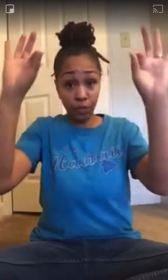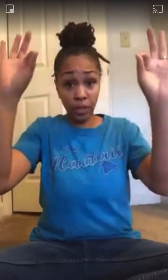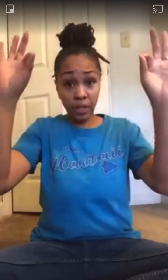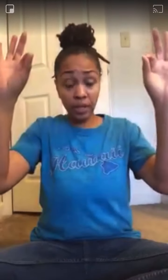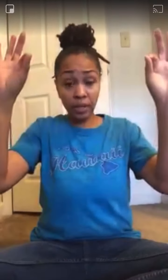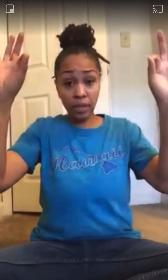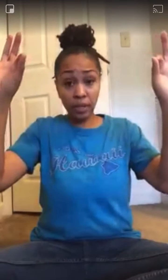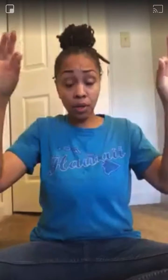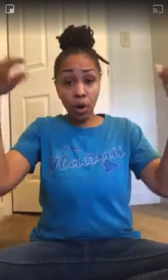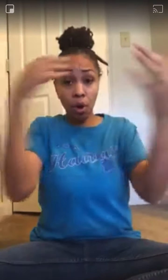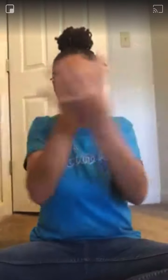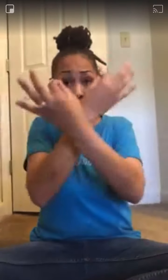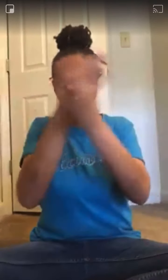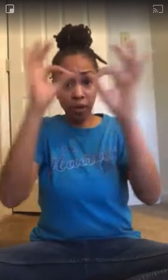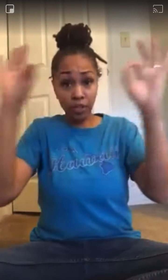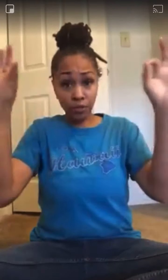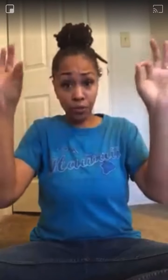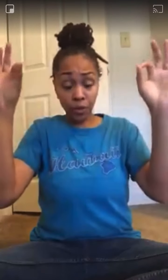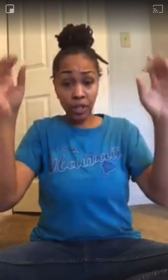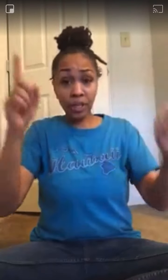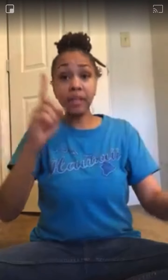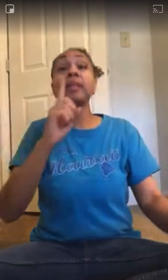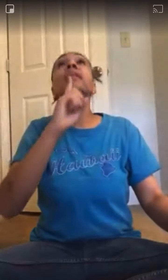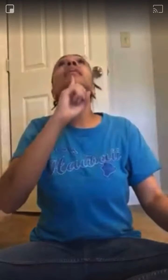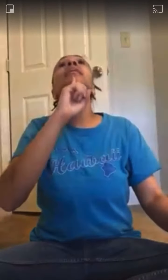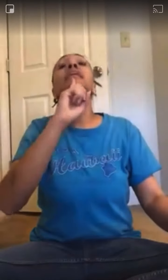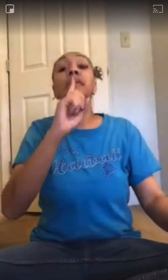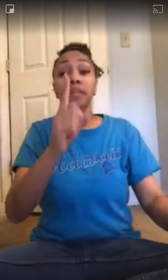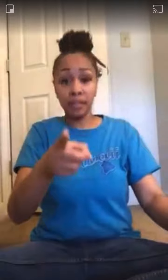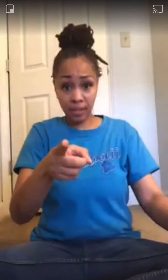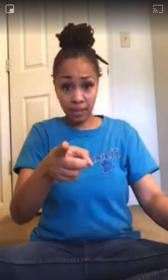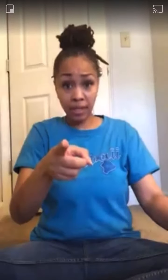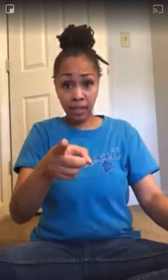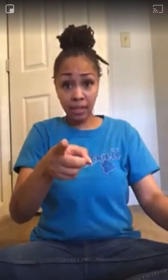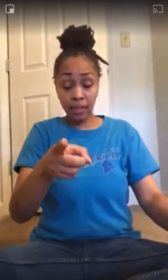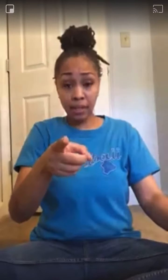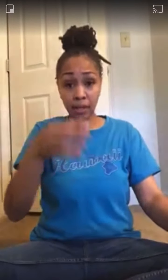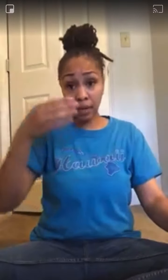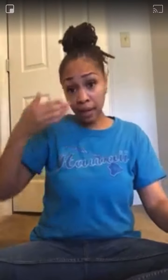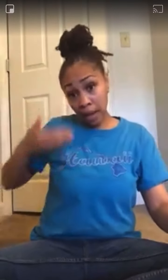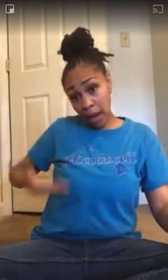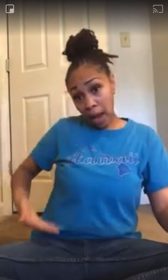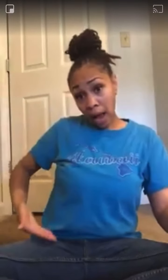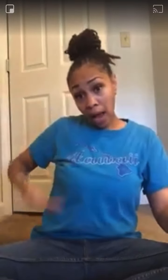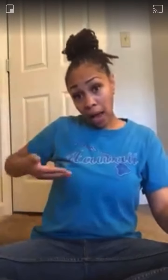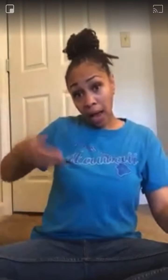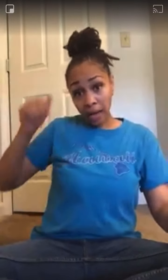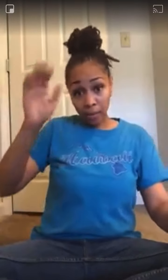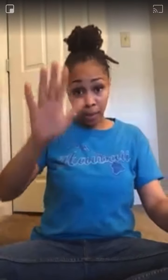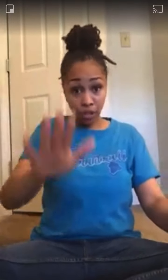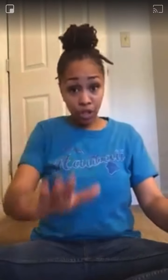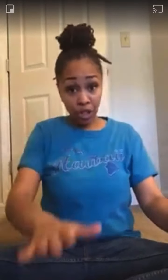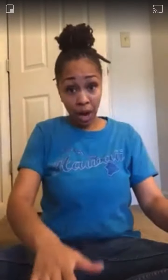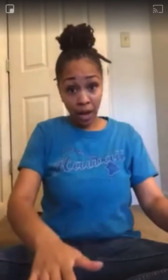free, oh, is free indeed. I'm a